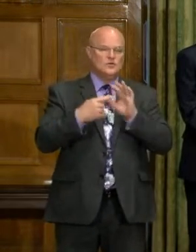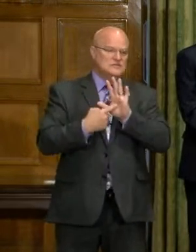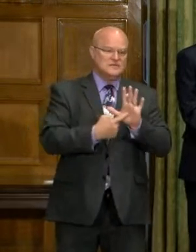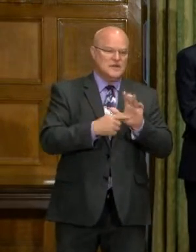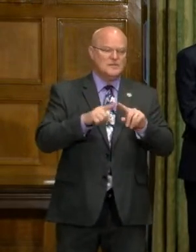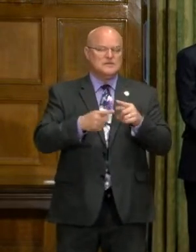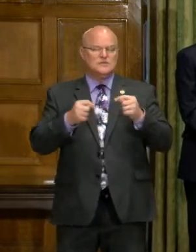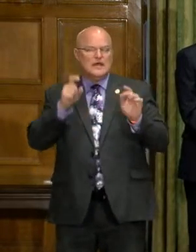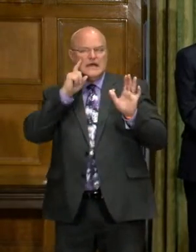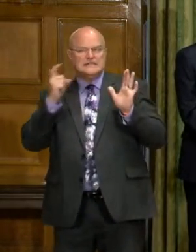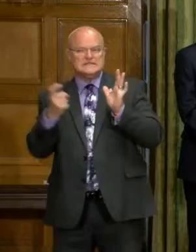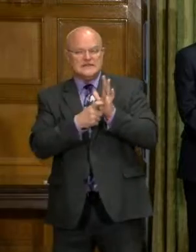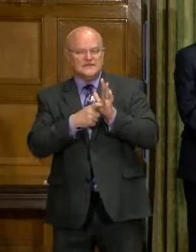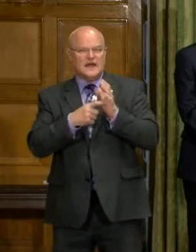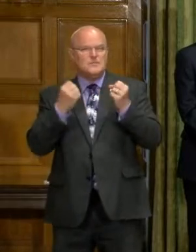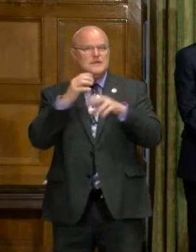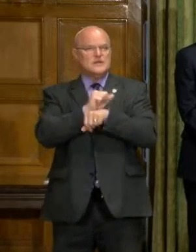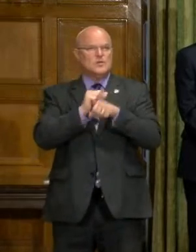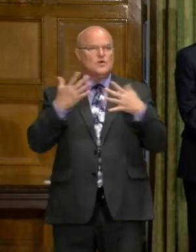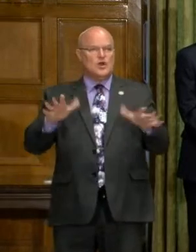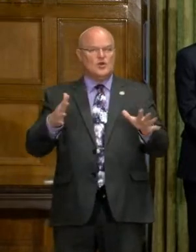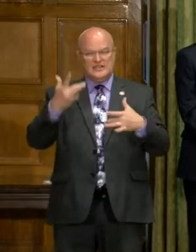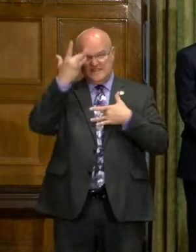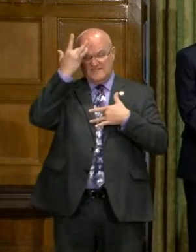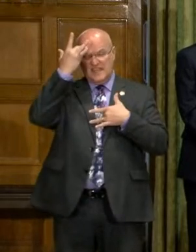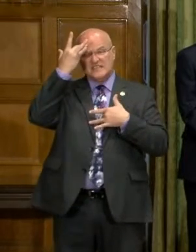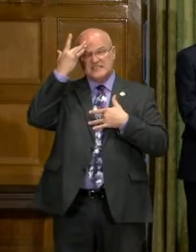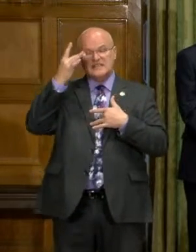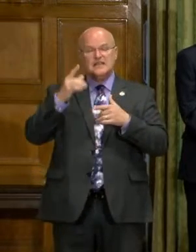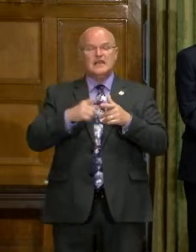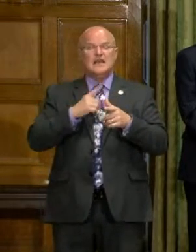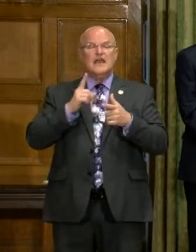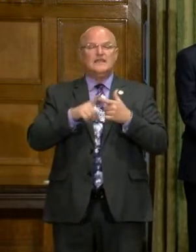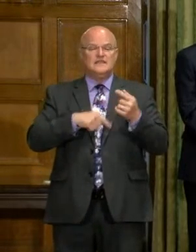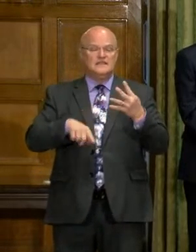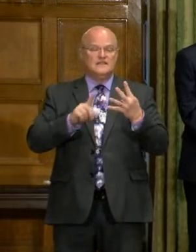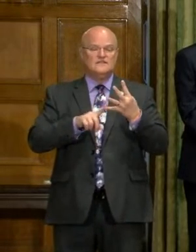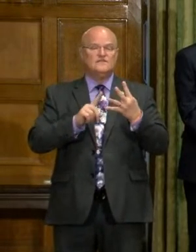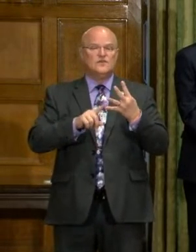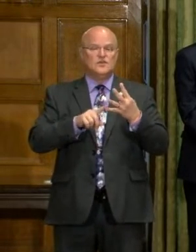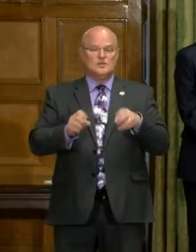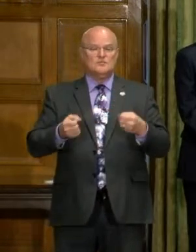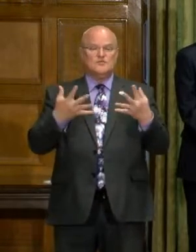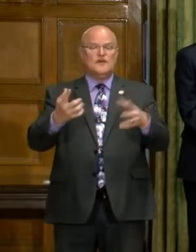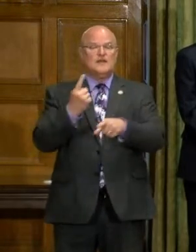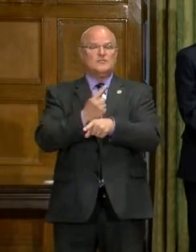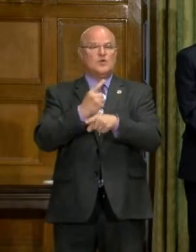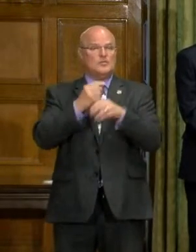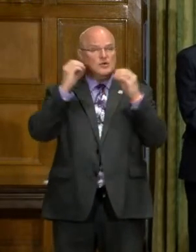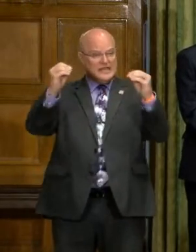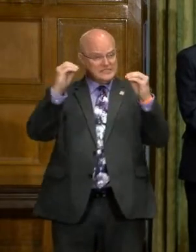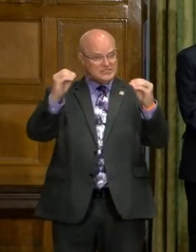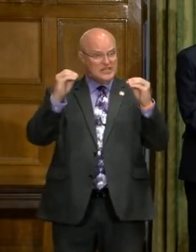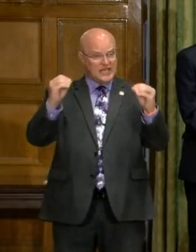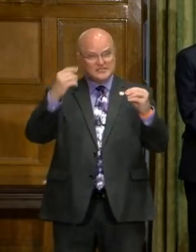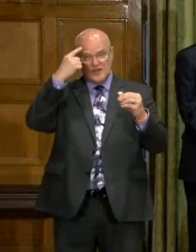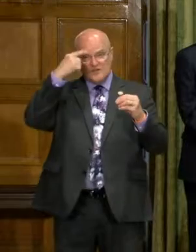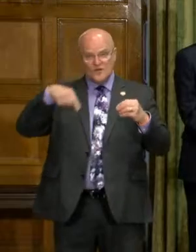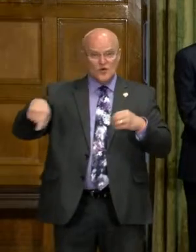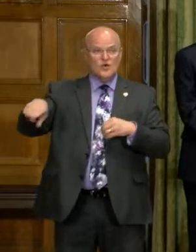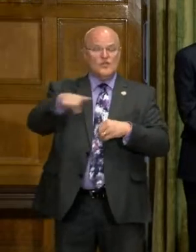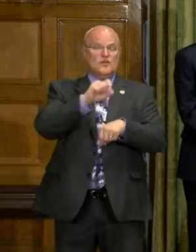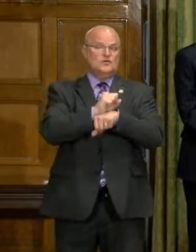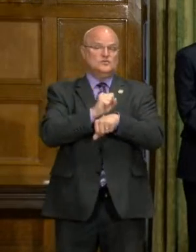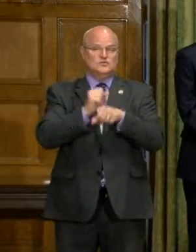to try and identify as many workers who might already be infected. And then the fourth is to provide proper education to